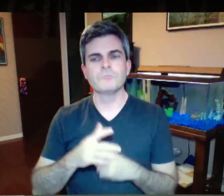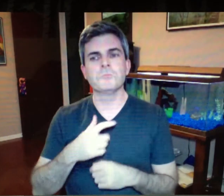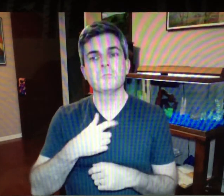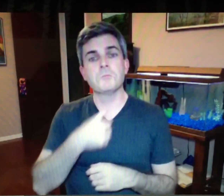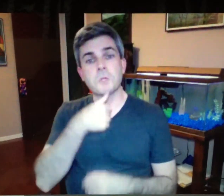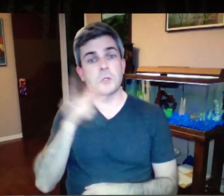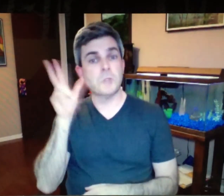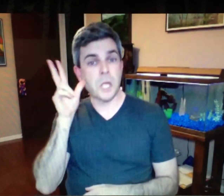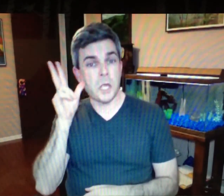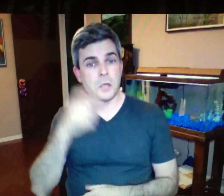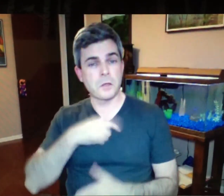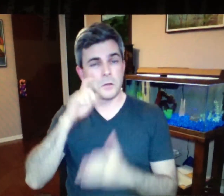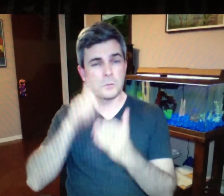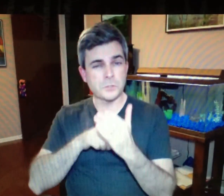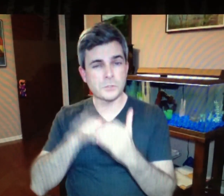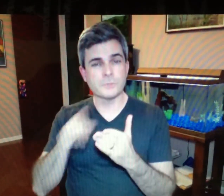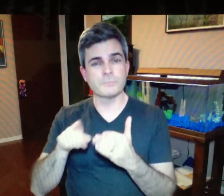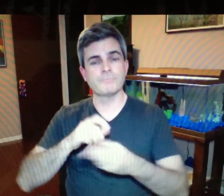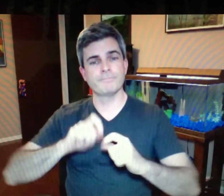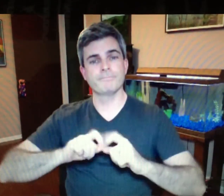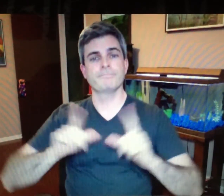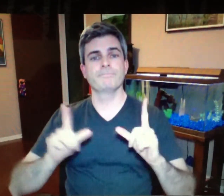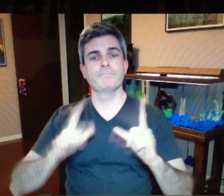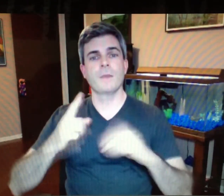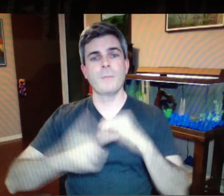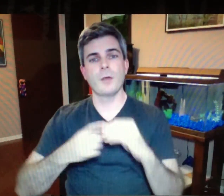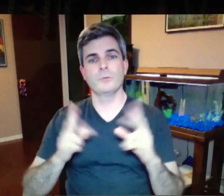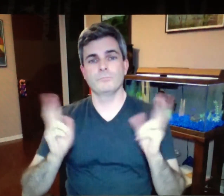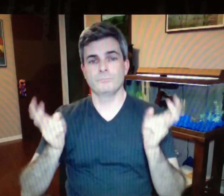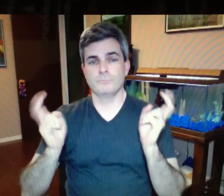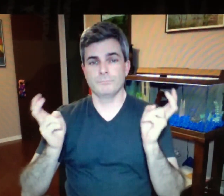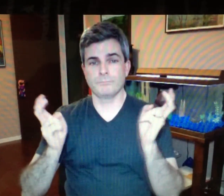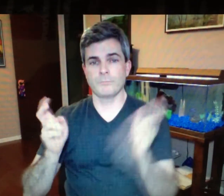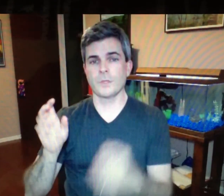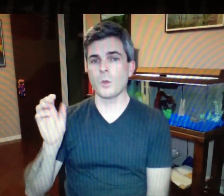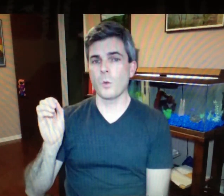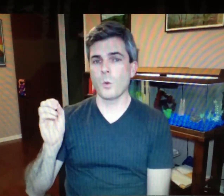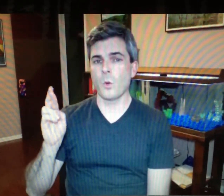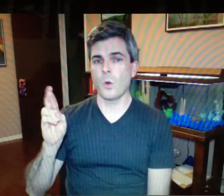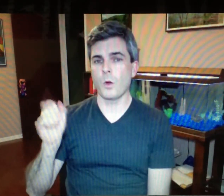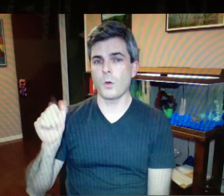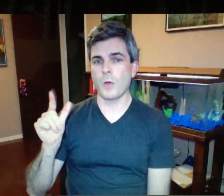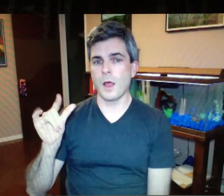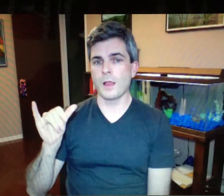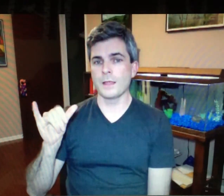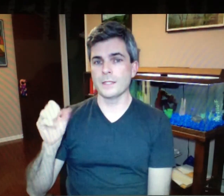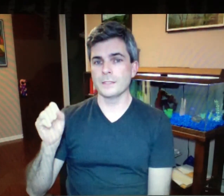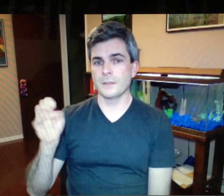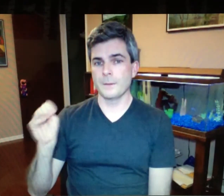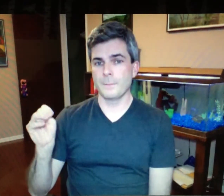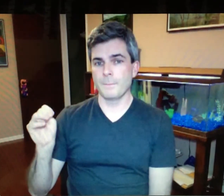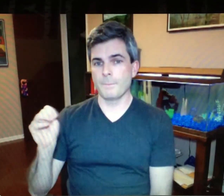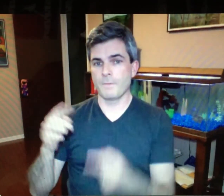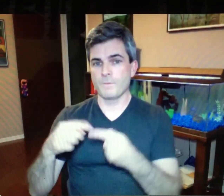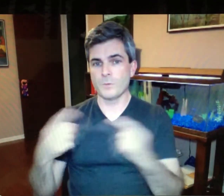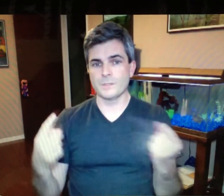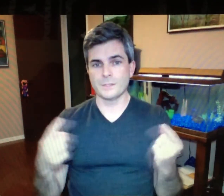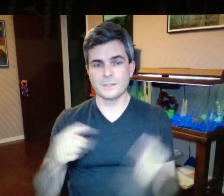She gets a grant for her videos, and 3 days ago I noticed she had a vlog about oralism